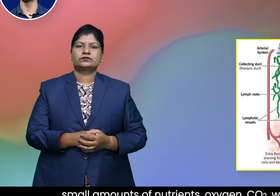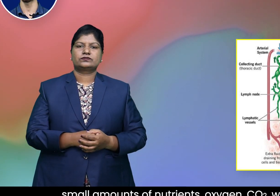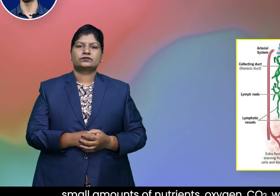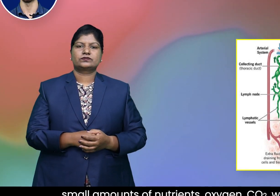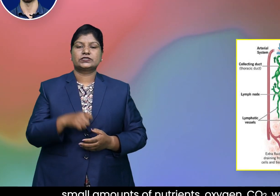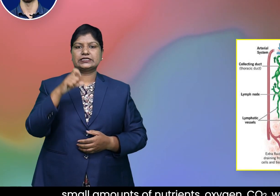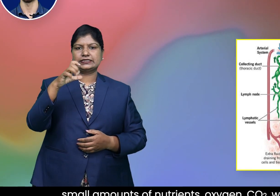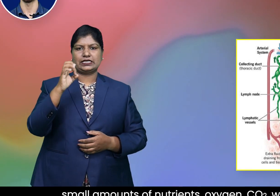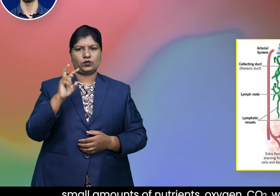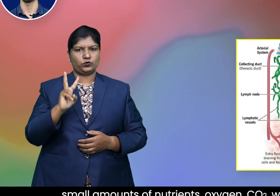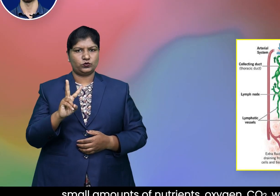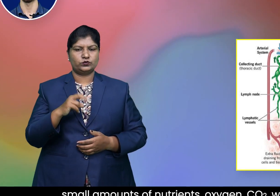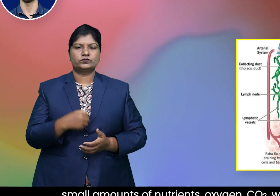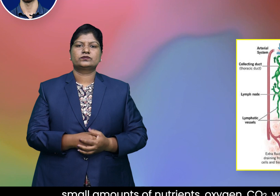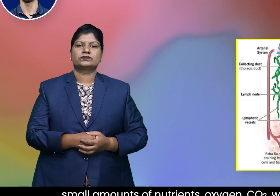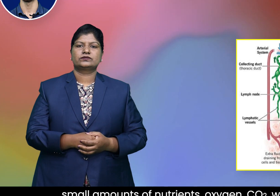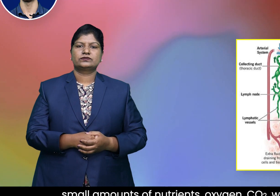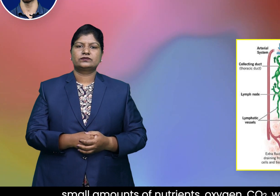CO2,